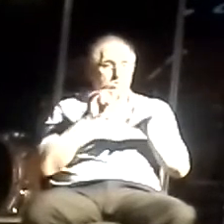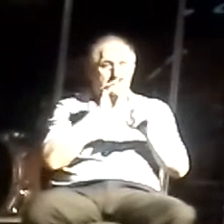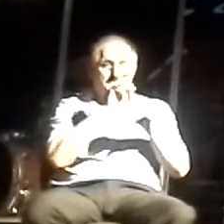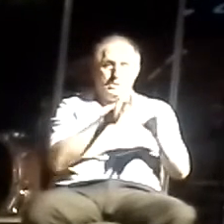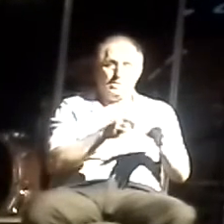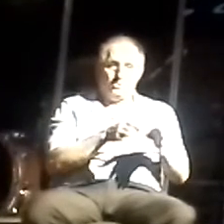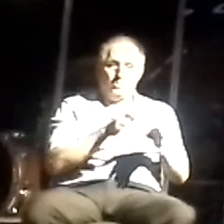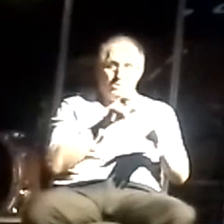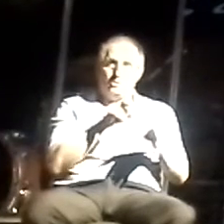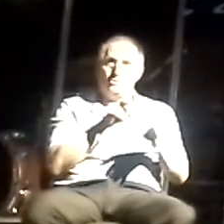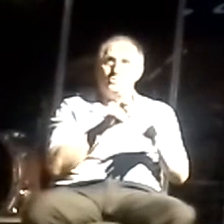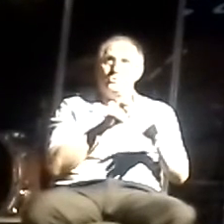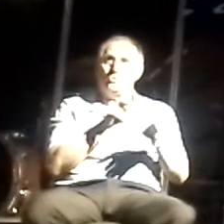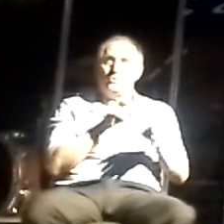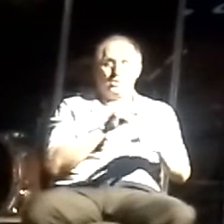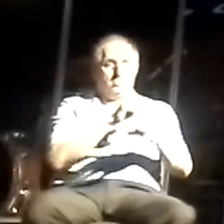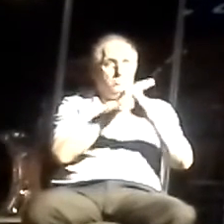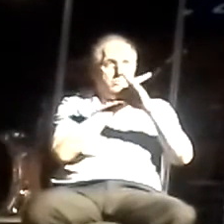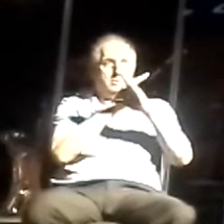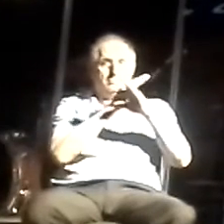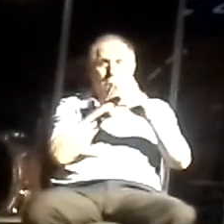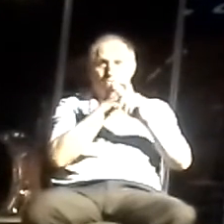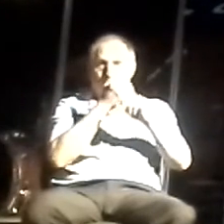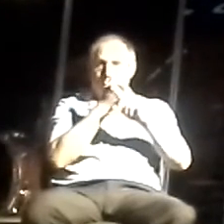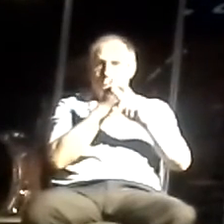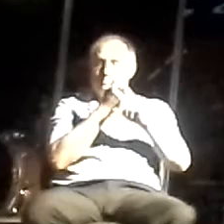mocker, you have to go into protective mode.